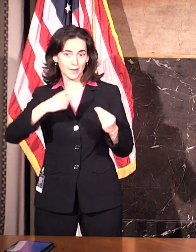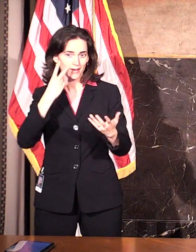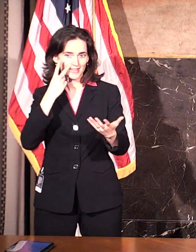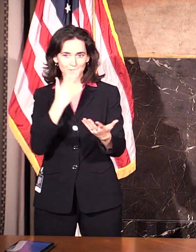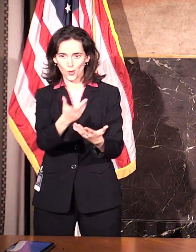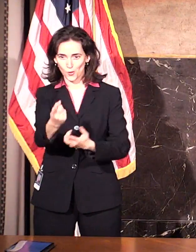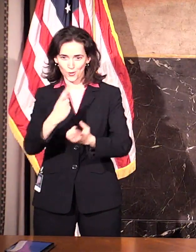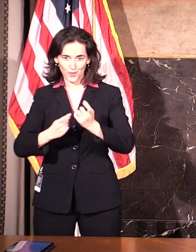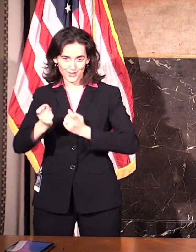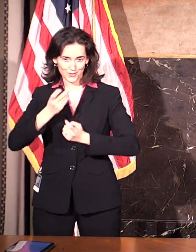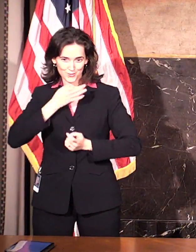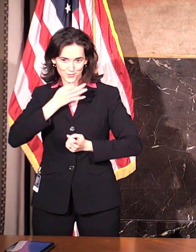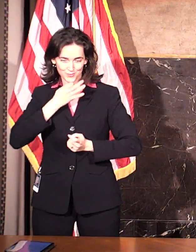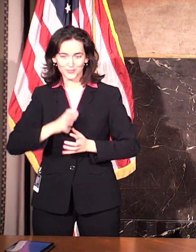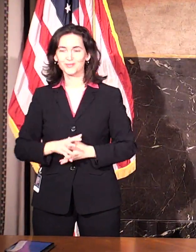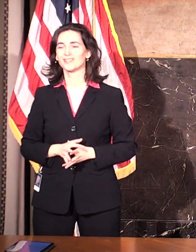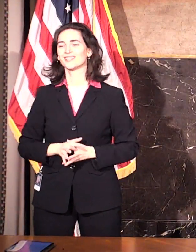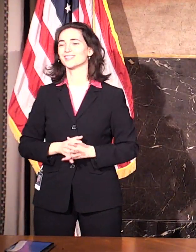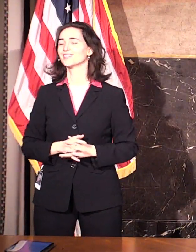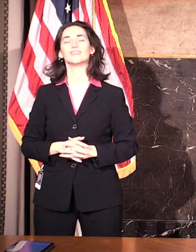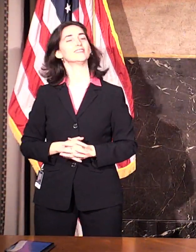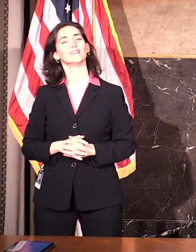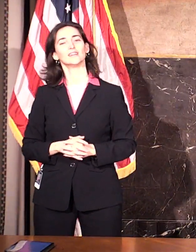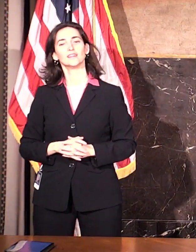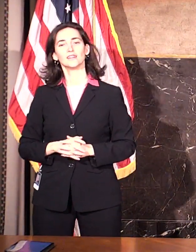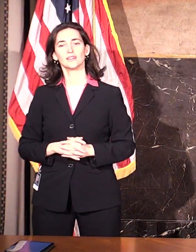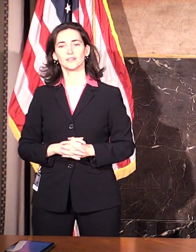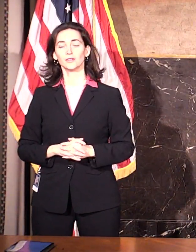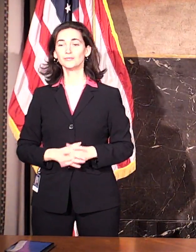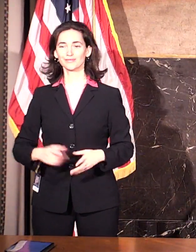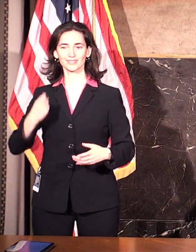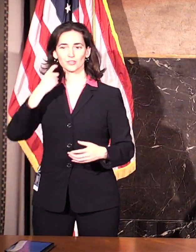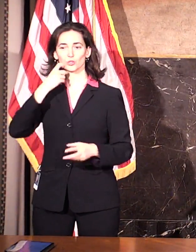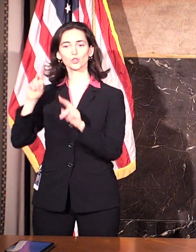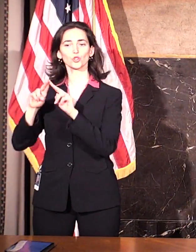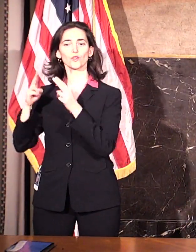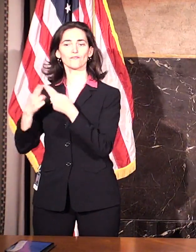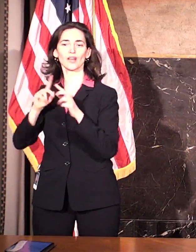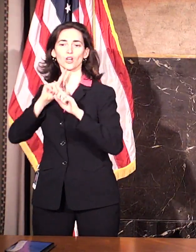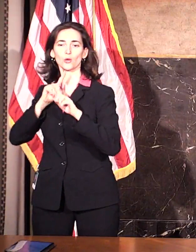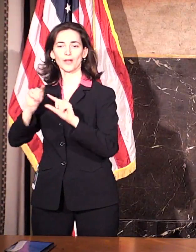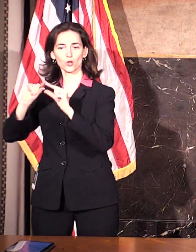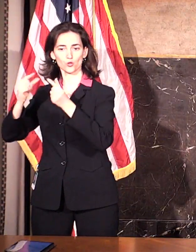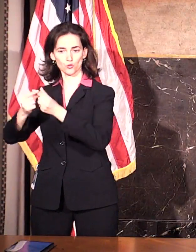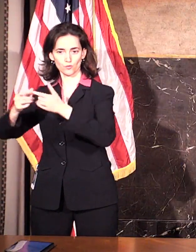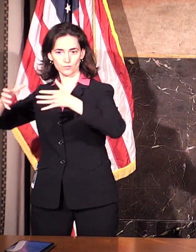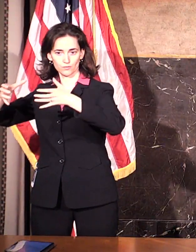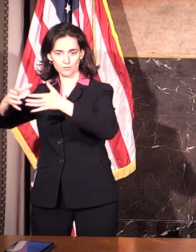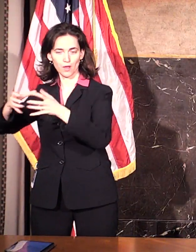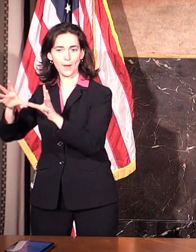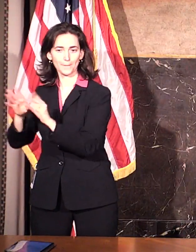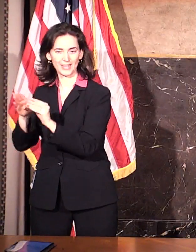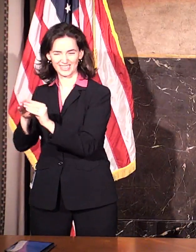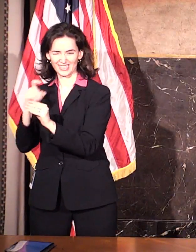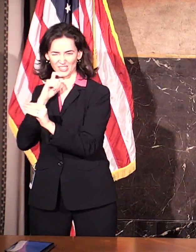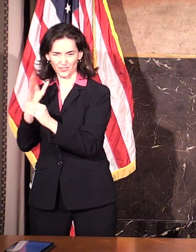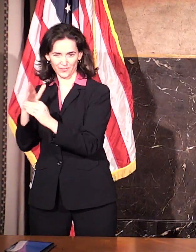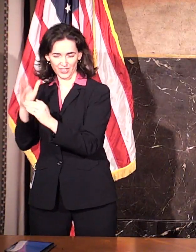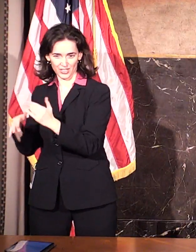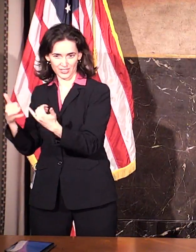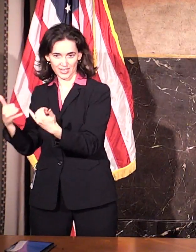minutes. We did just complete a unified command group meeting on both COVID and the